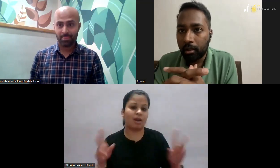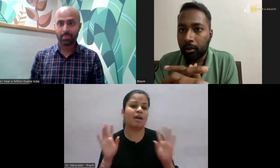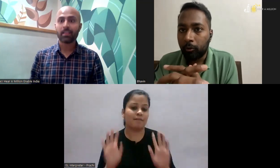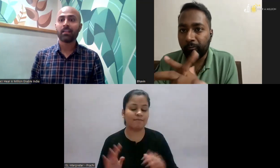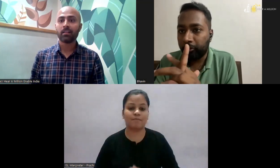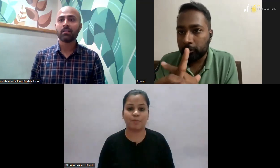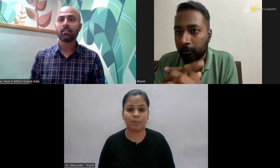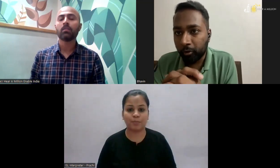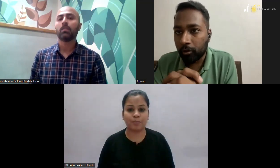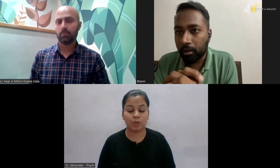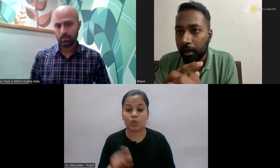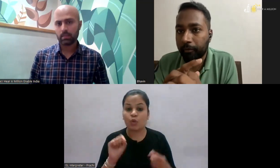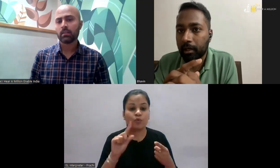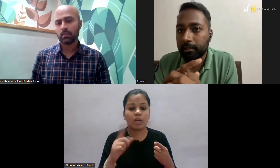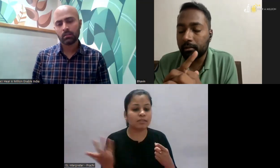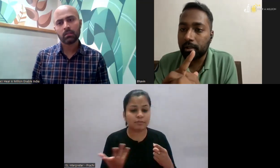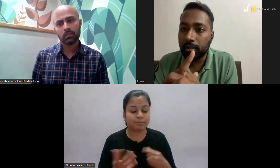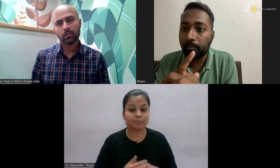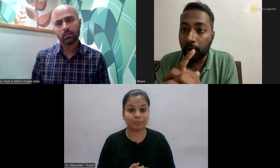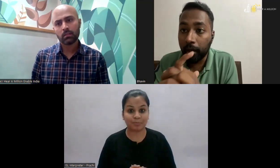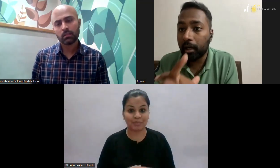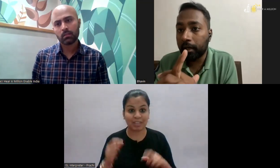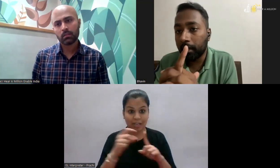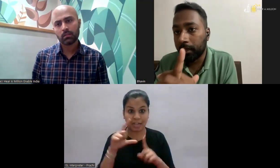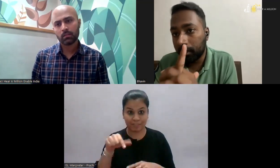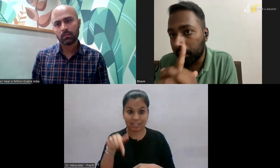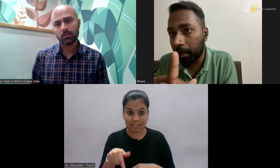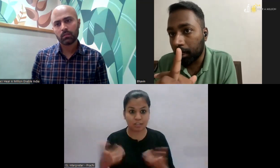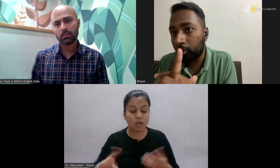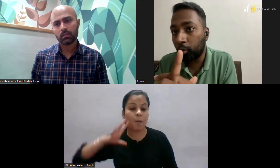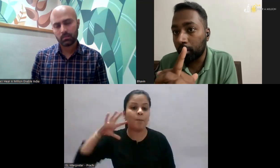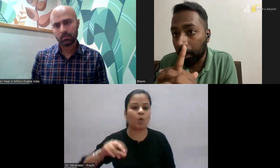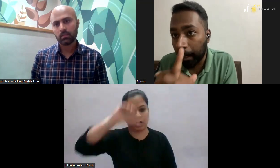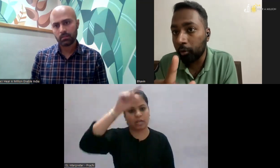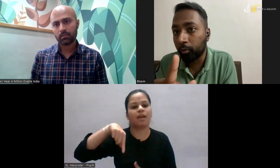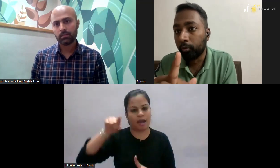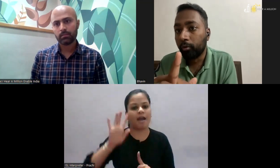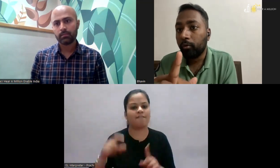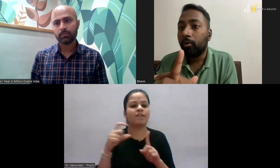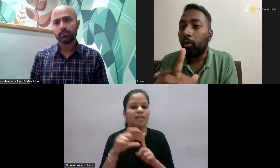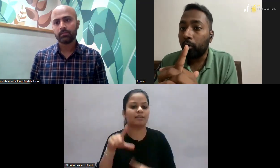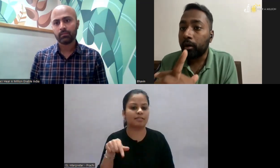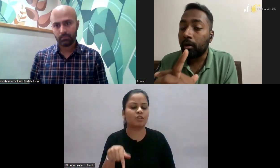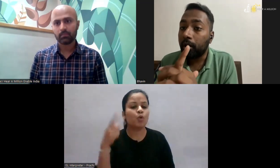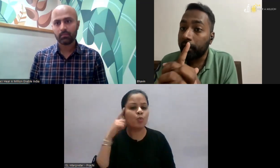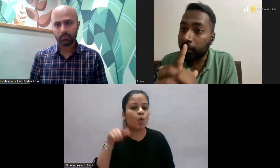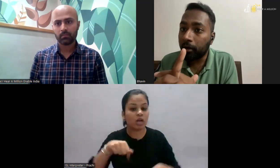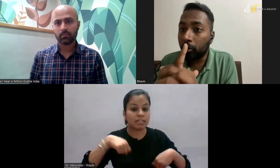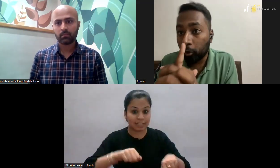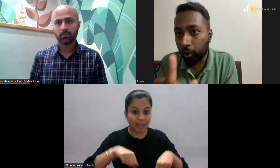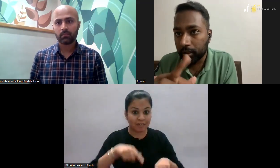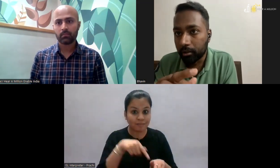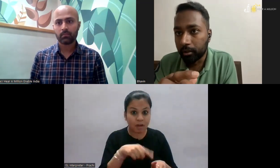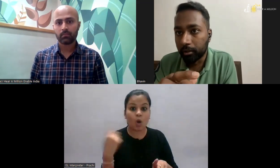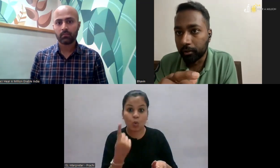right? So first of all, driving license is mandatory in India to drive on